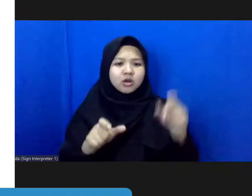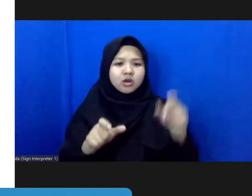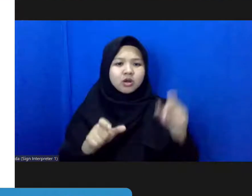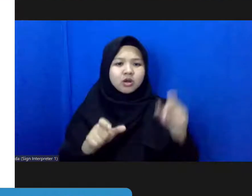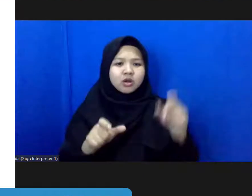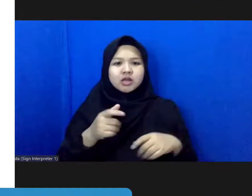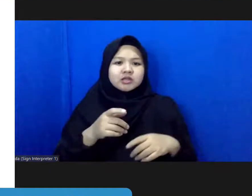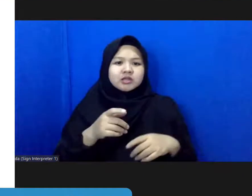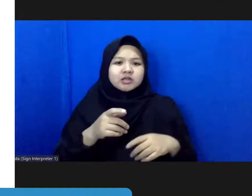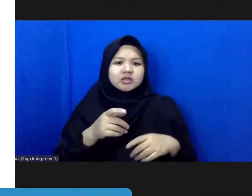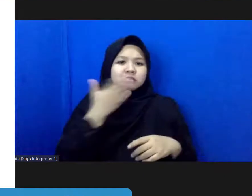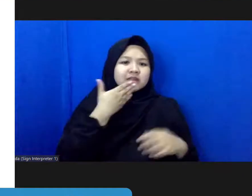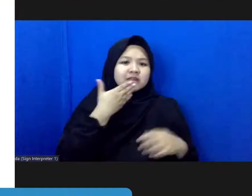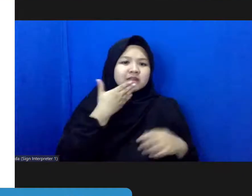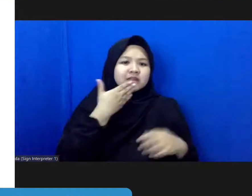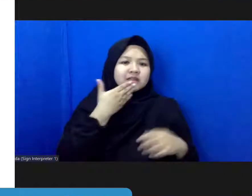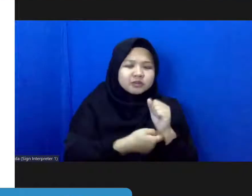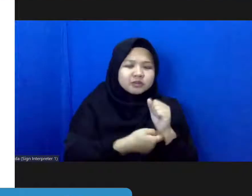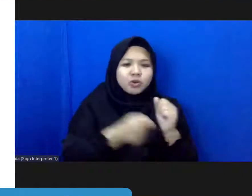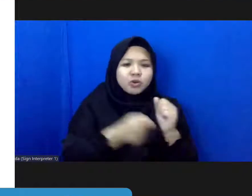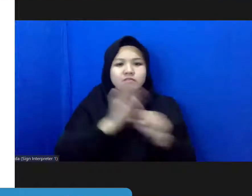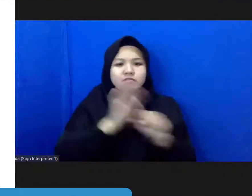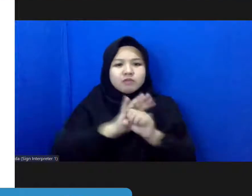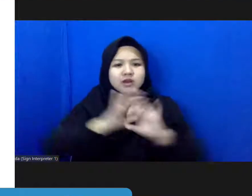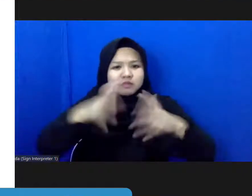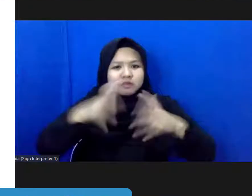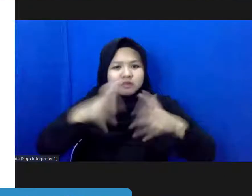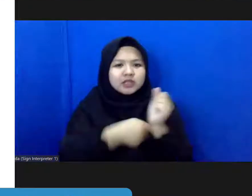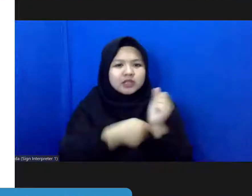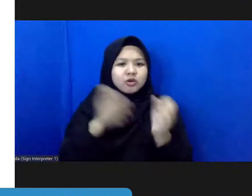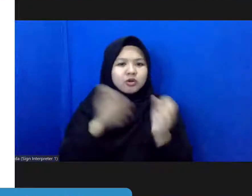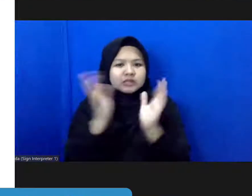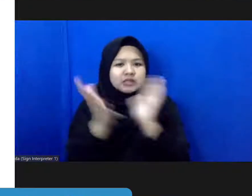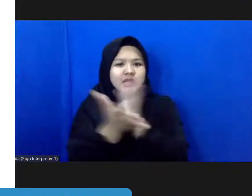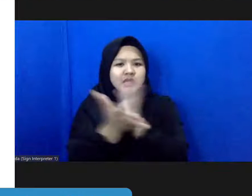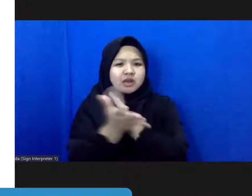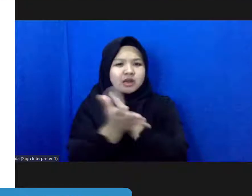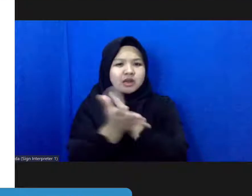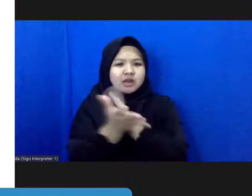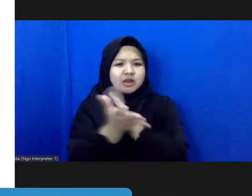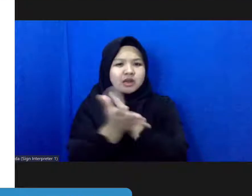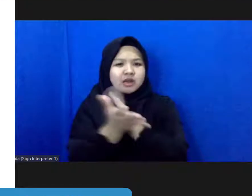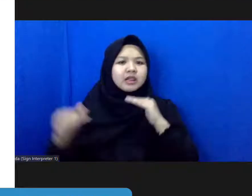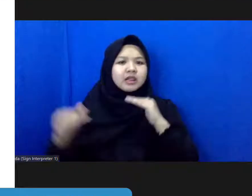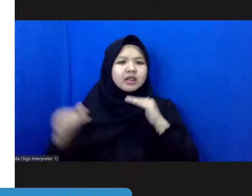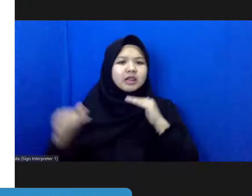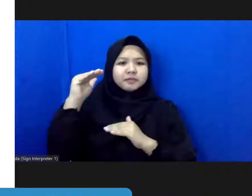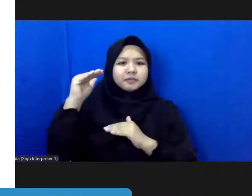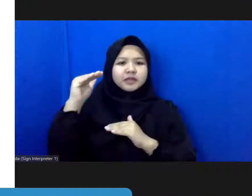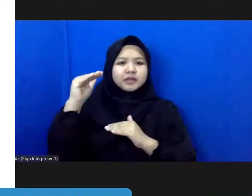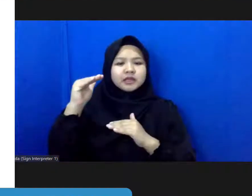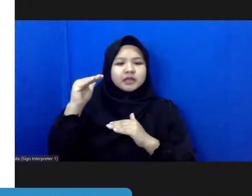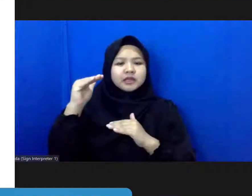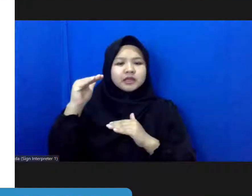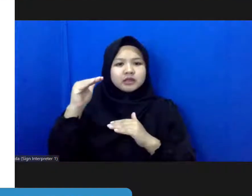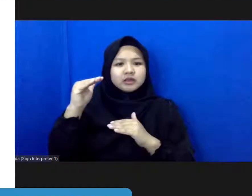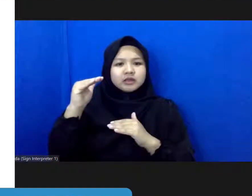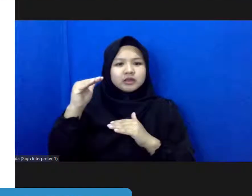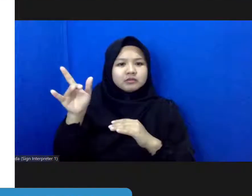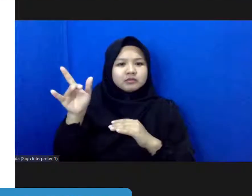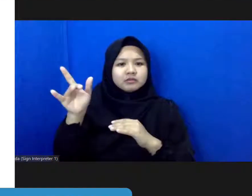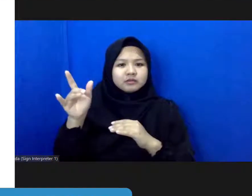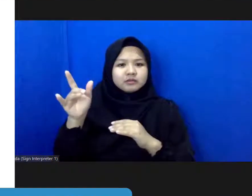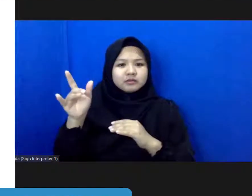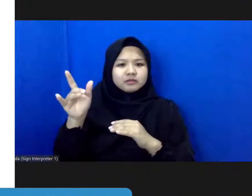response or disaster response, they are actually much more acceptance, yeah, or much more agile,